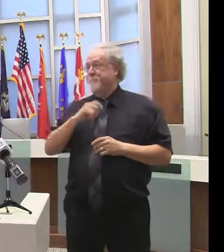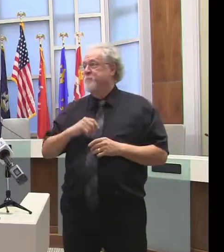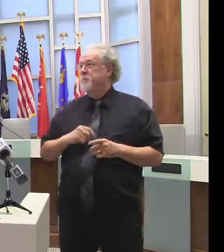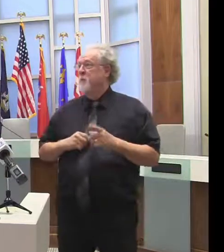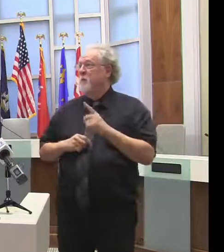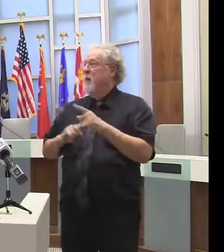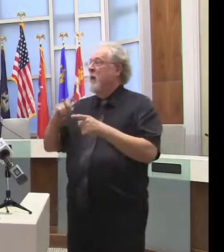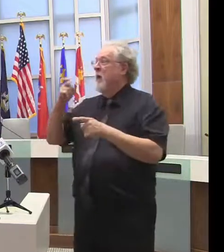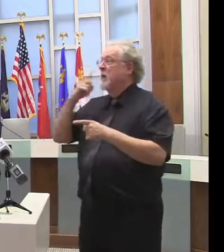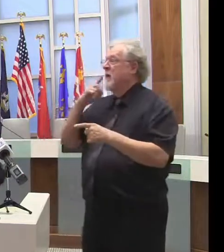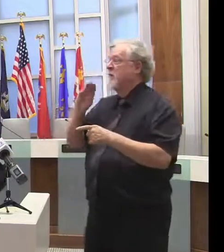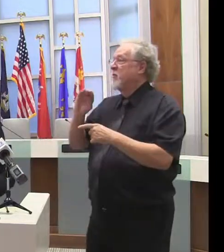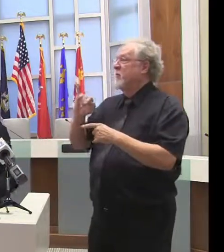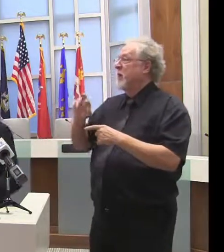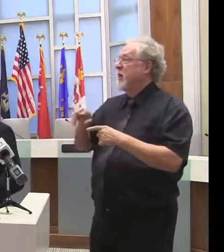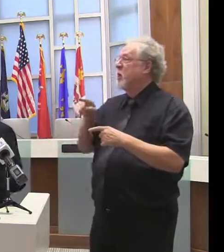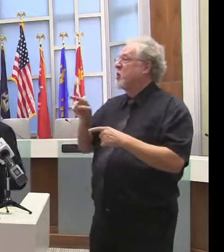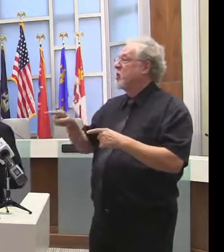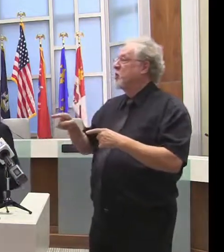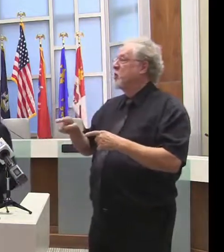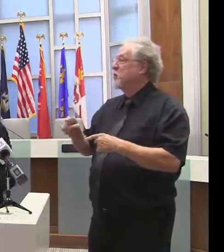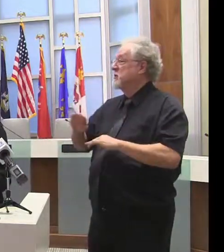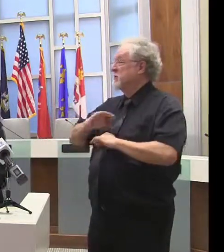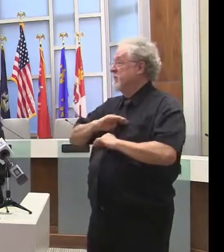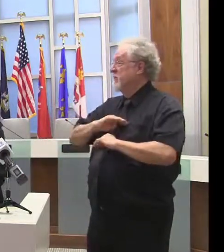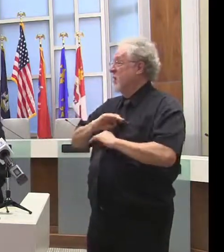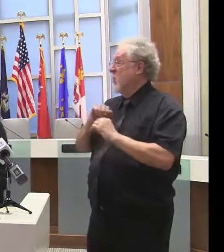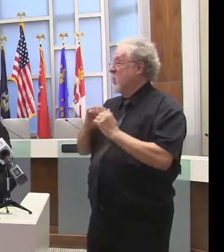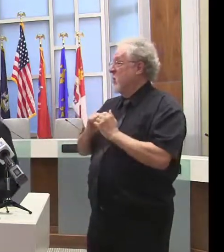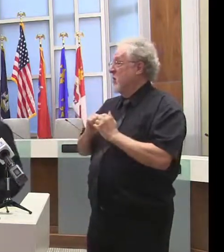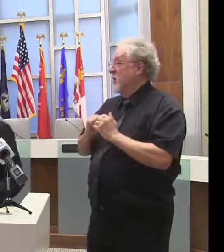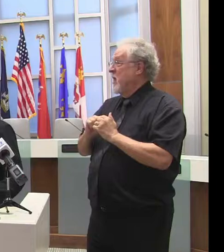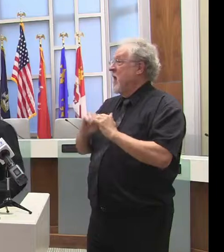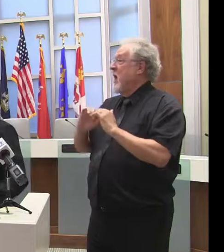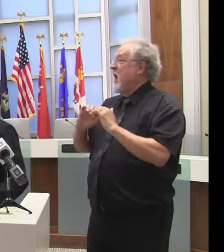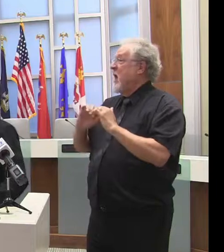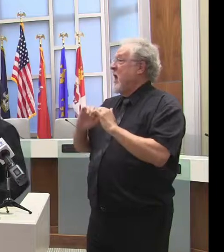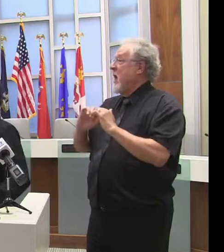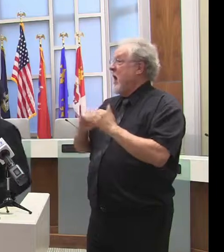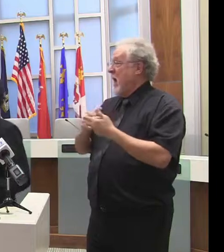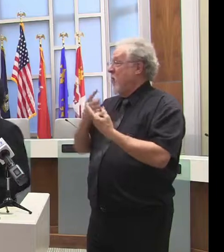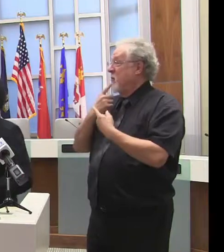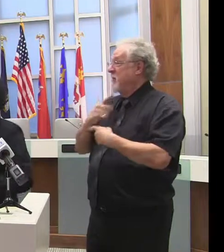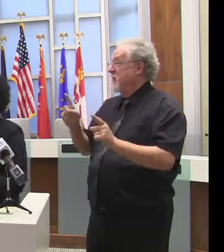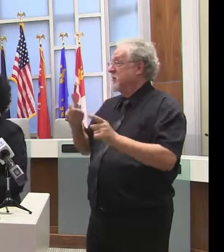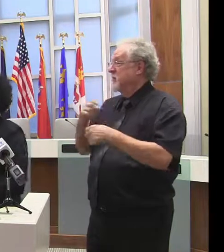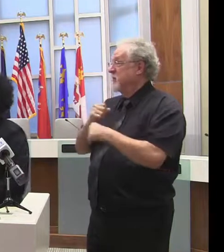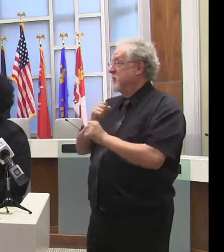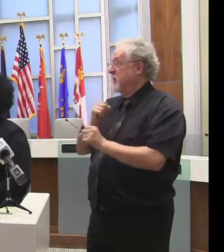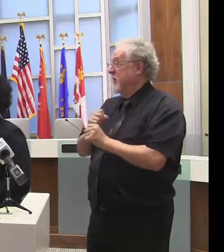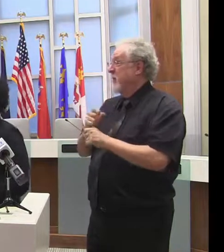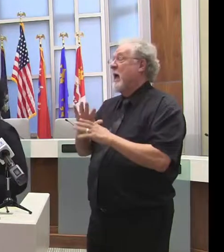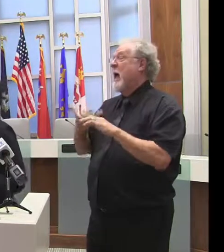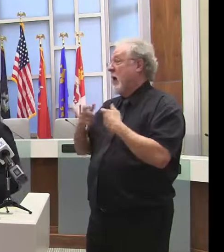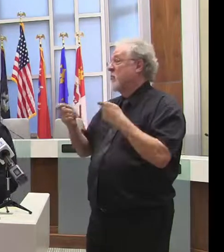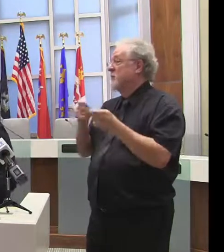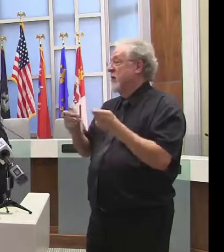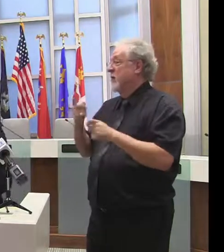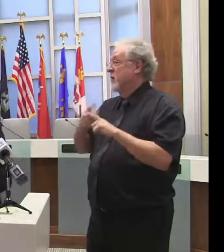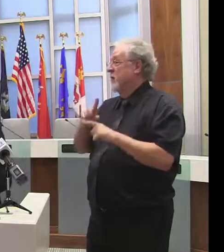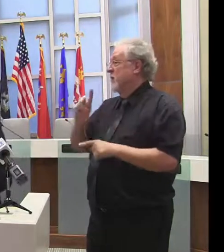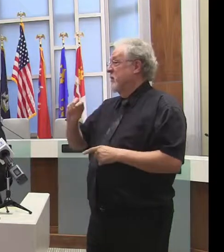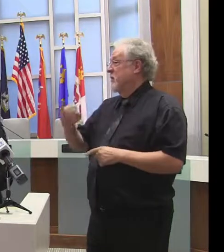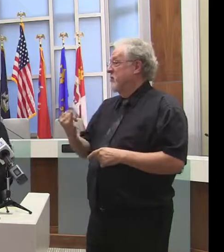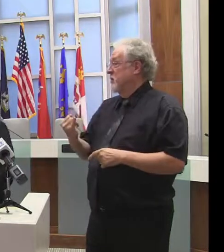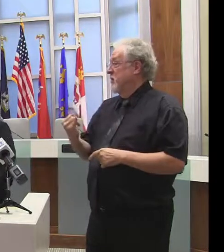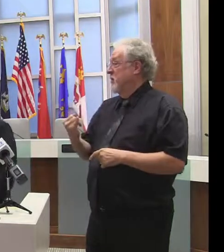Governor or Mayor, are you at all satisfied with the way the announcement of the decision was handled by the Department